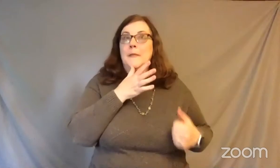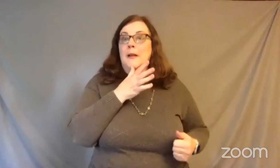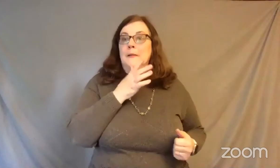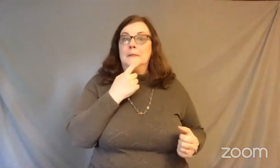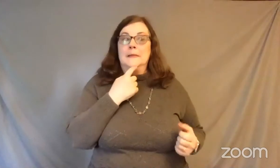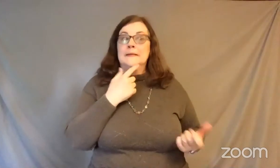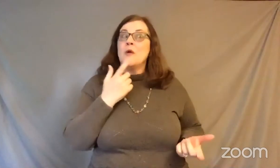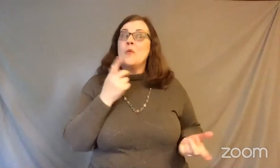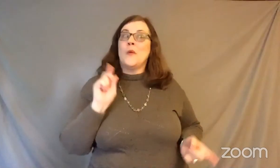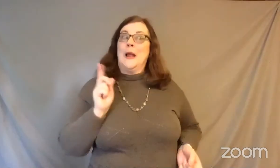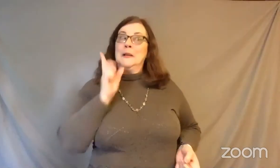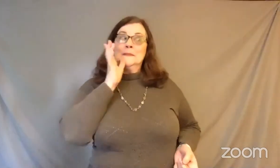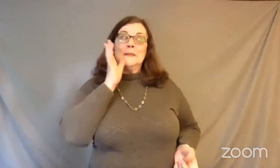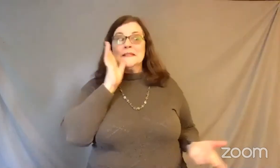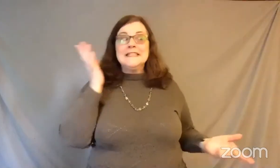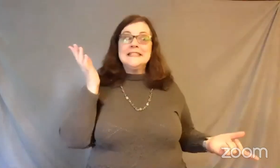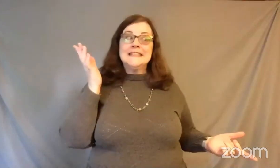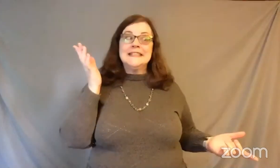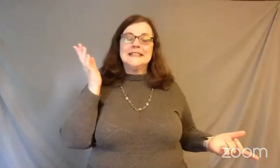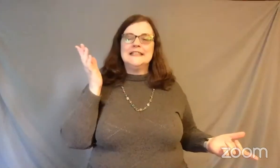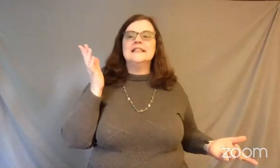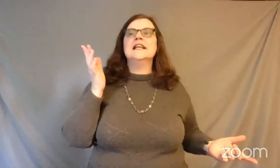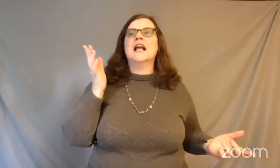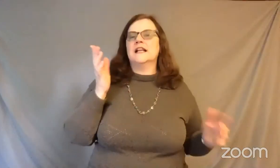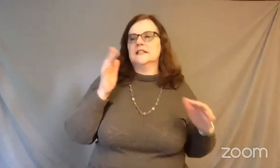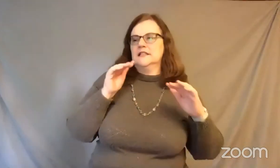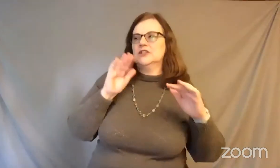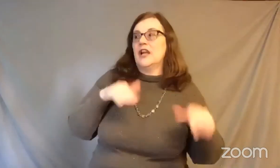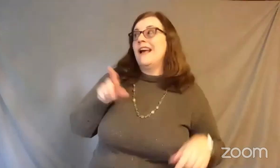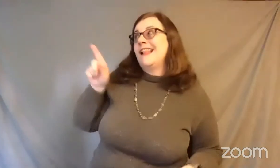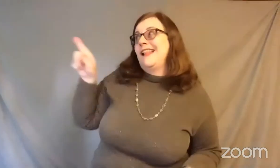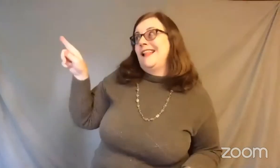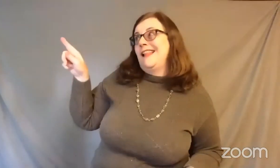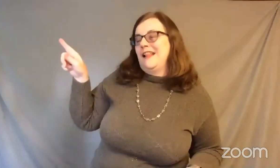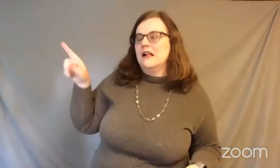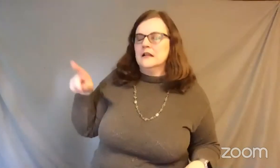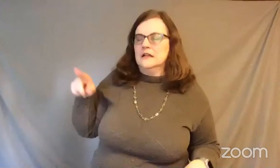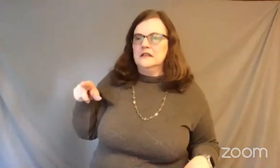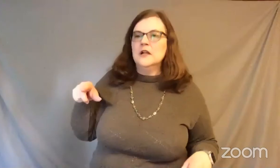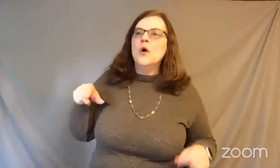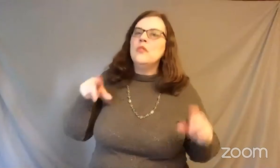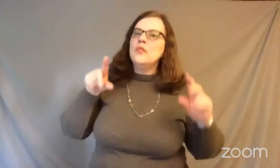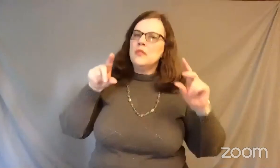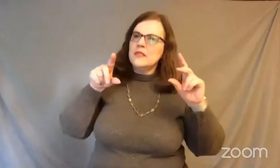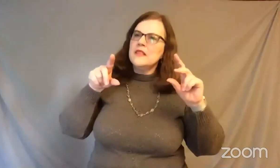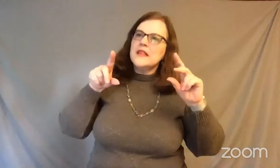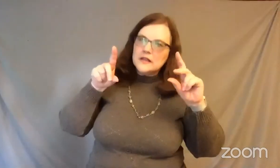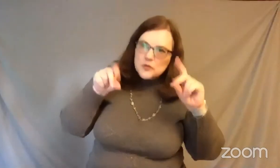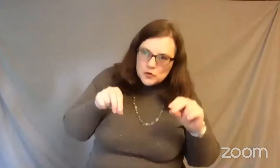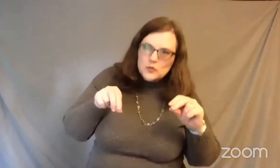in the context of playing a game where a mother says, "Where's mommy?" and the child points at their mother.